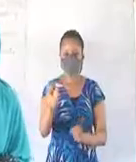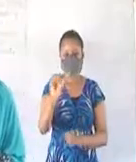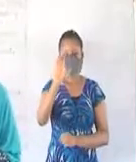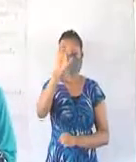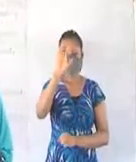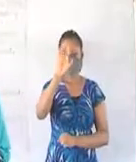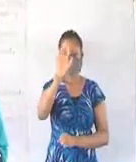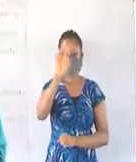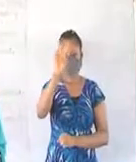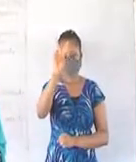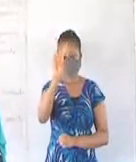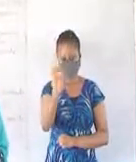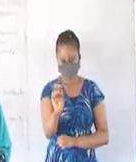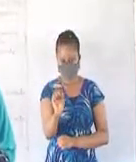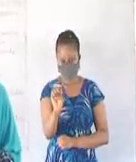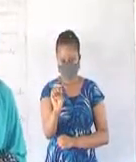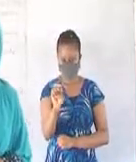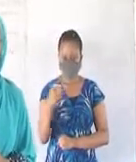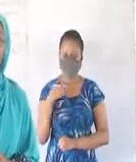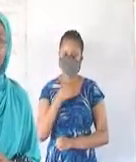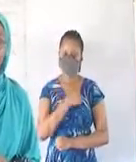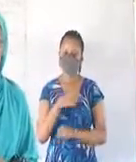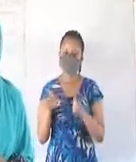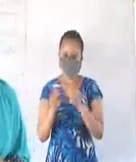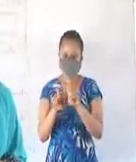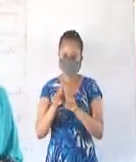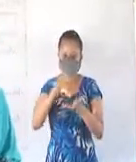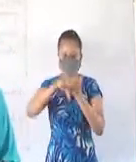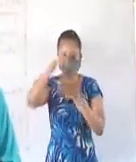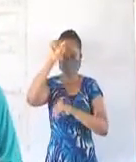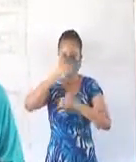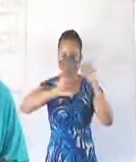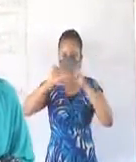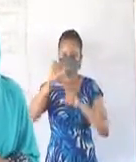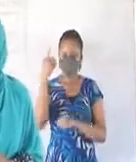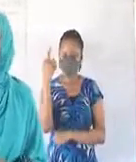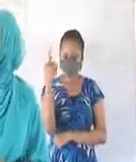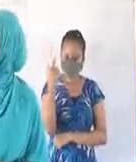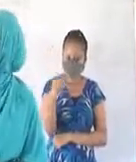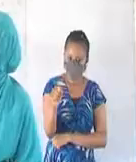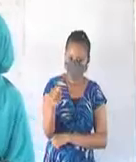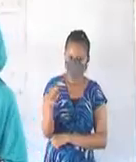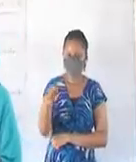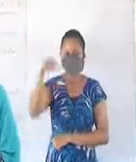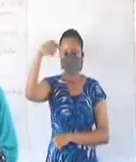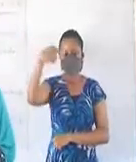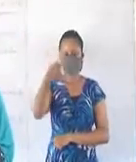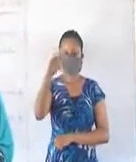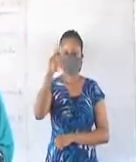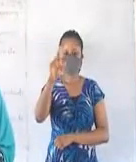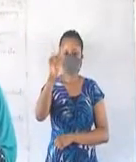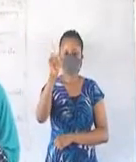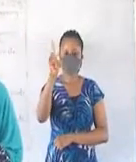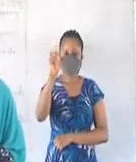gradient to the curve at a given point. Today we are going to take